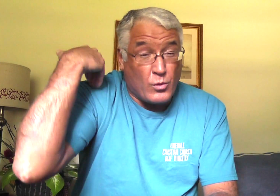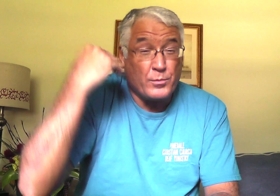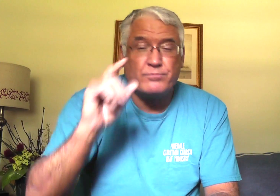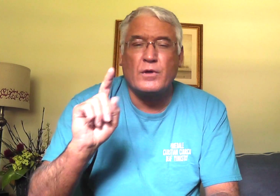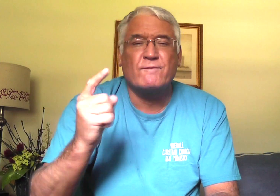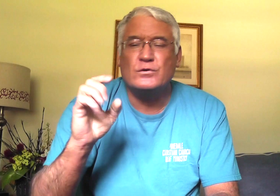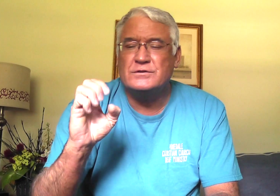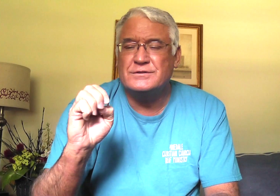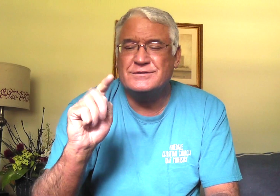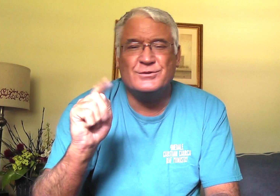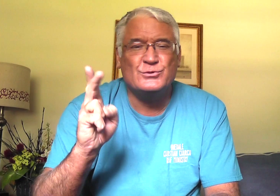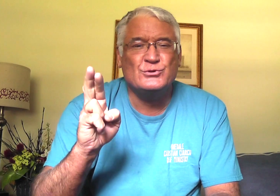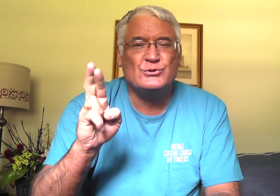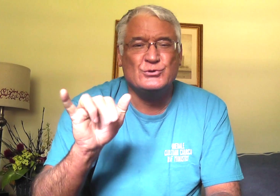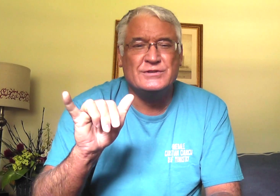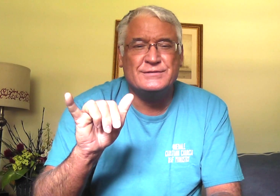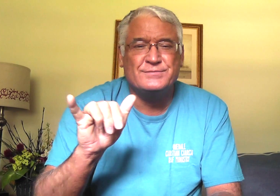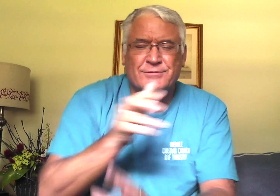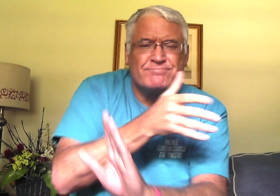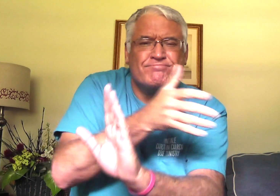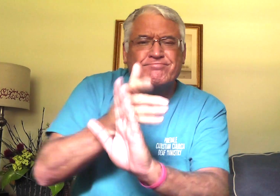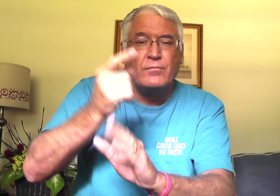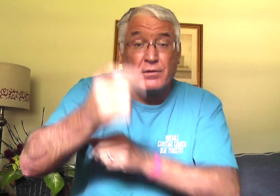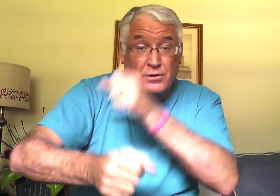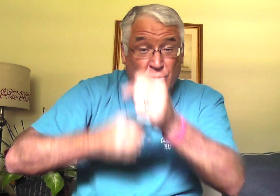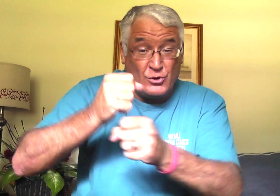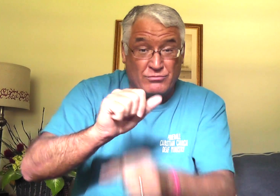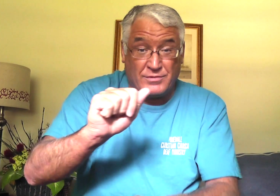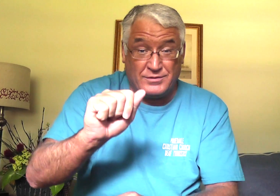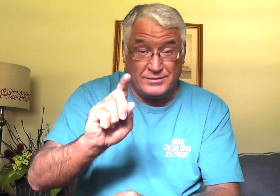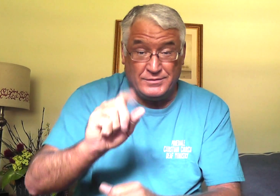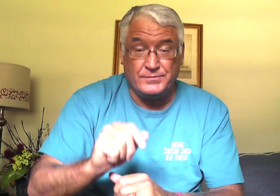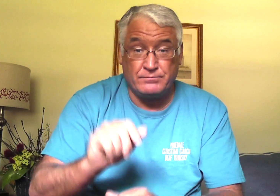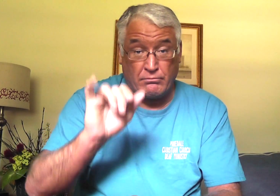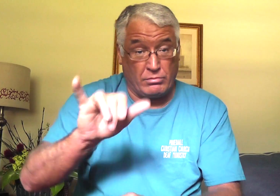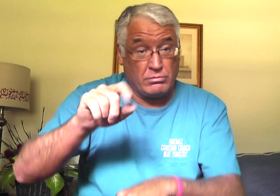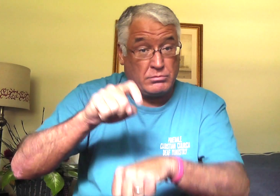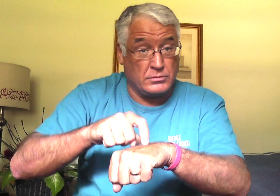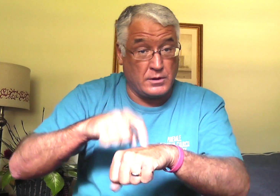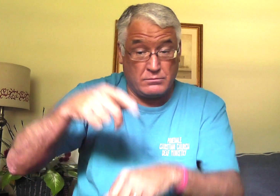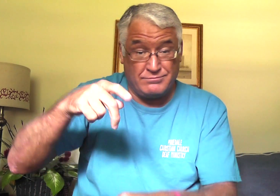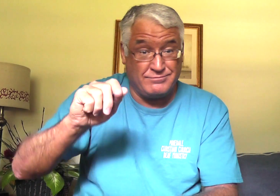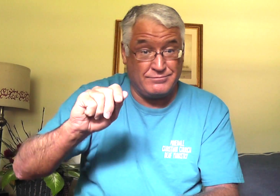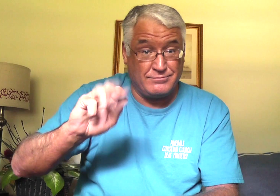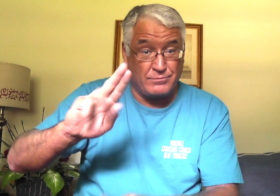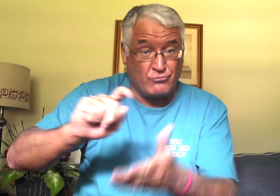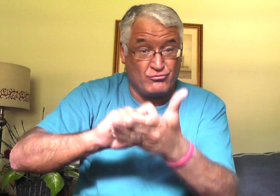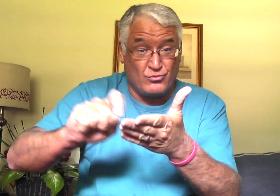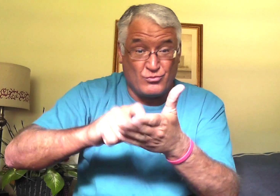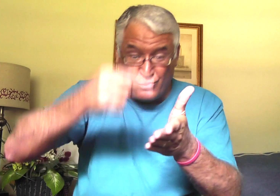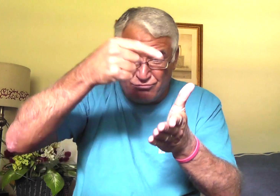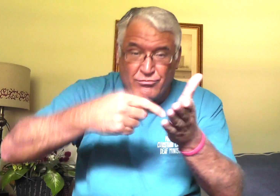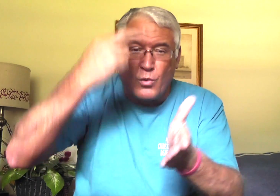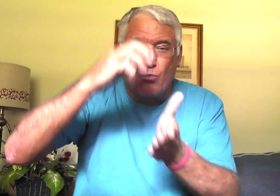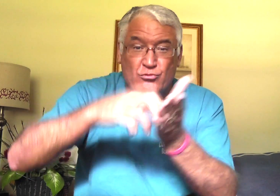Question. A long time ago, during the first century, when Paul was writing this